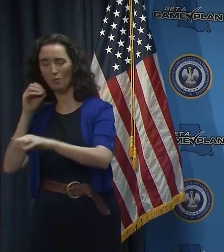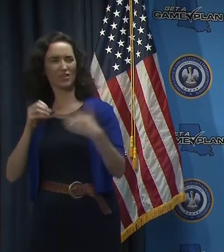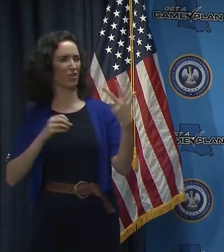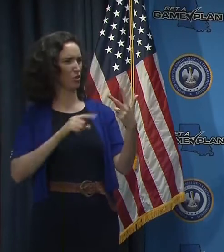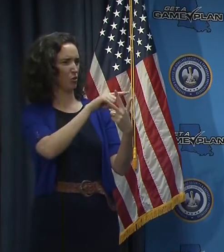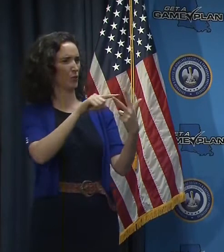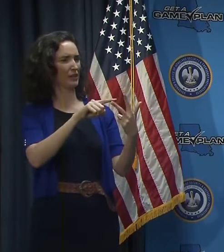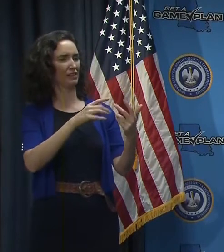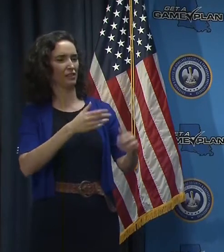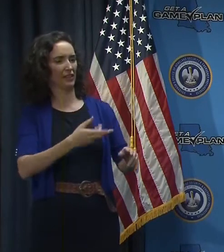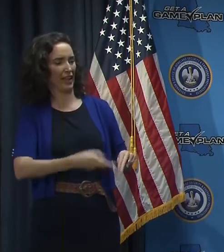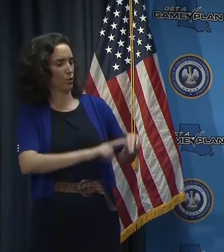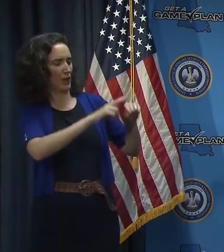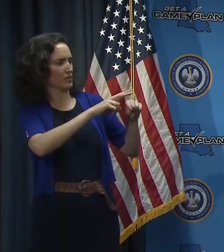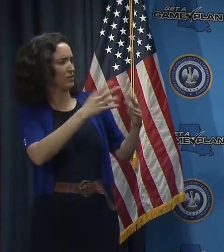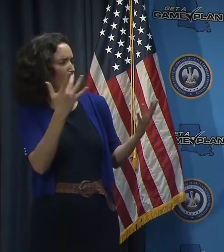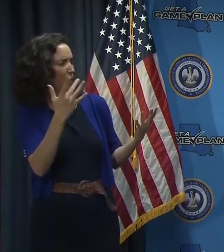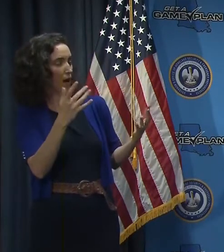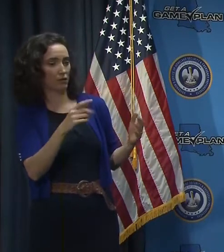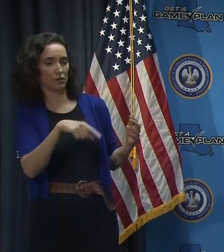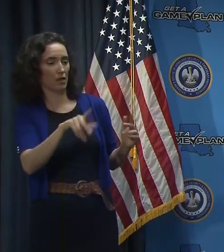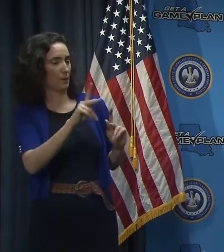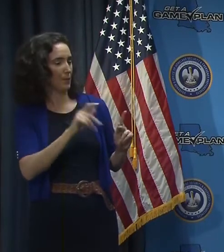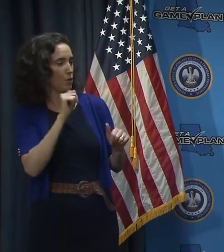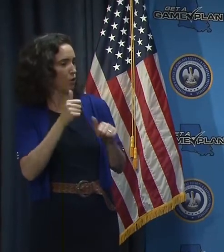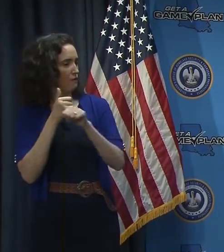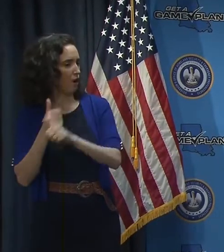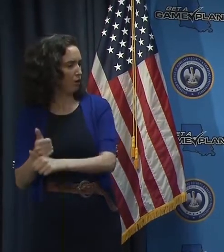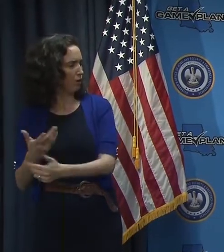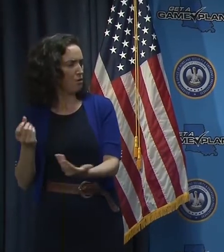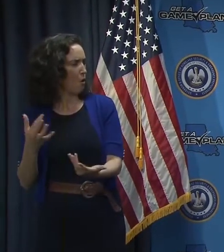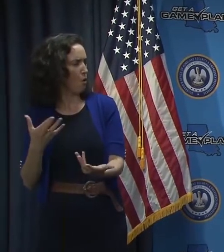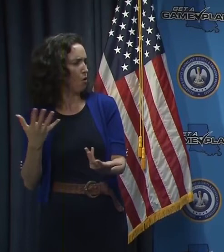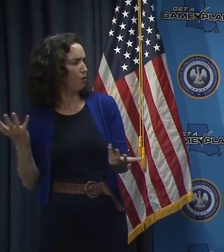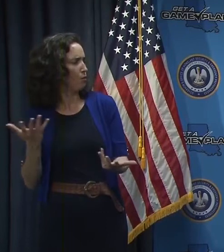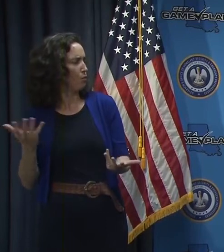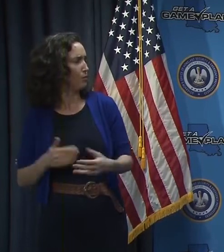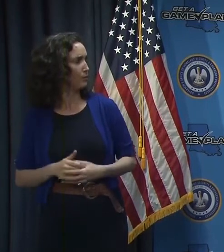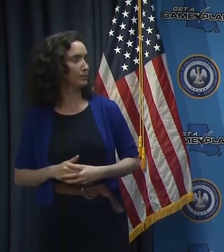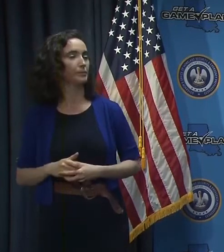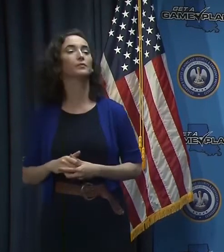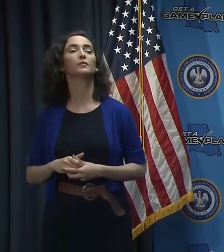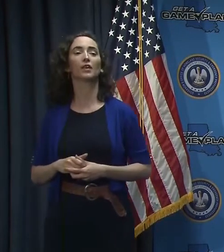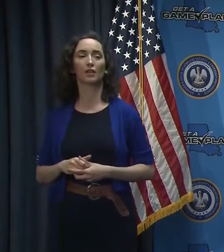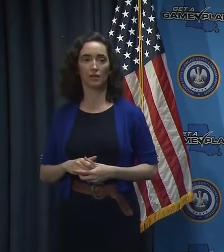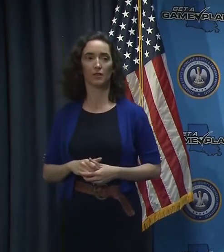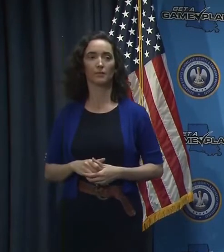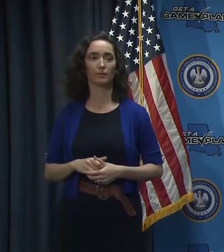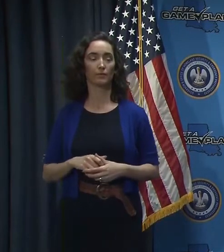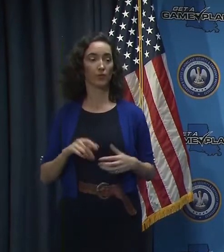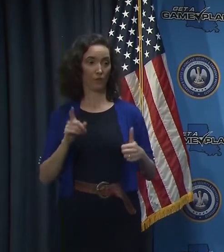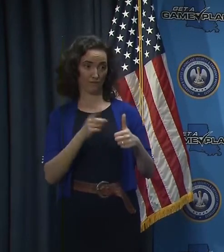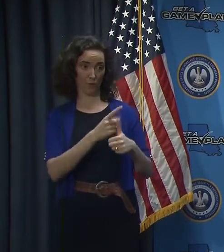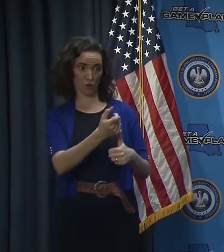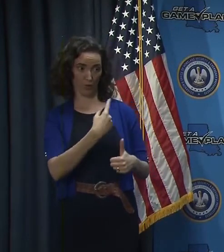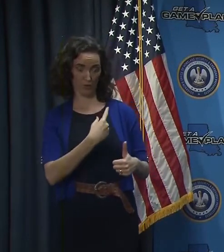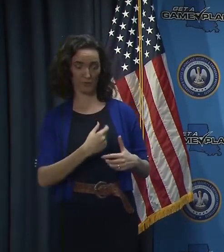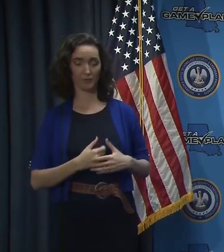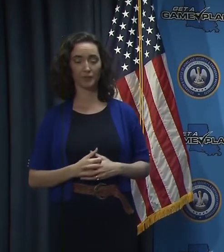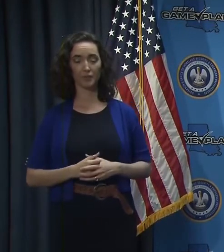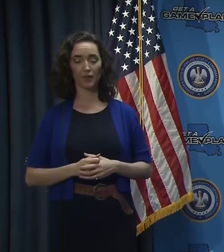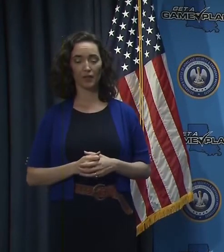increases? Is it just a matter that the people aren't adhering to the stay-at-home order well enough? So for the first one,